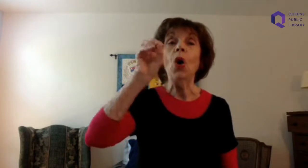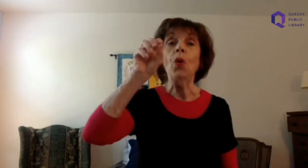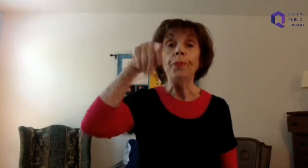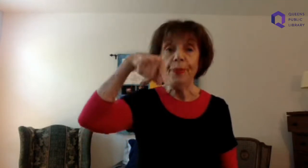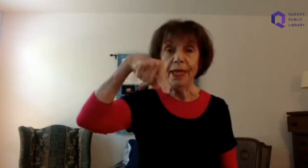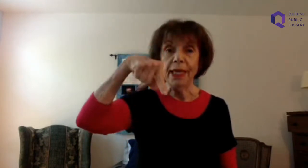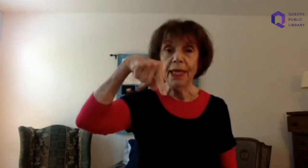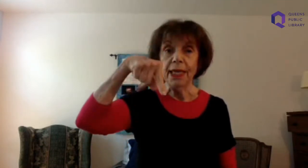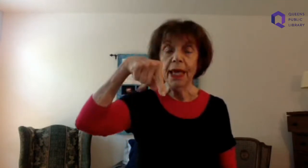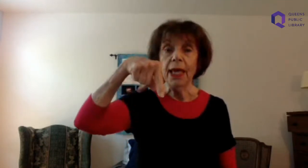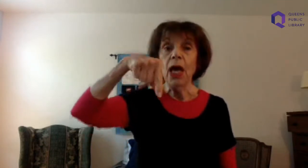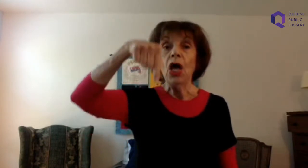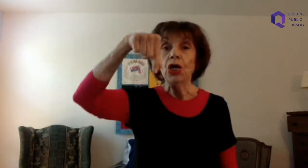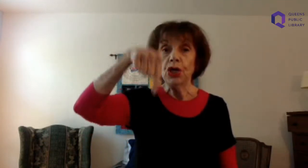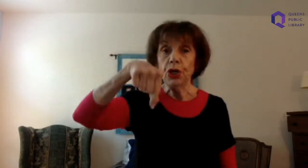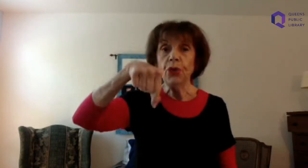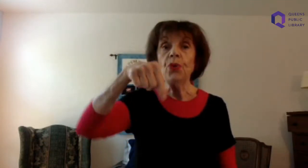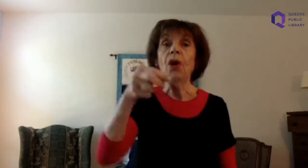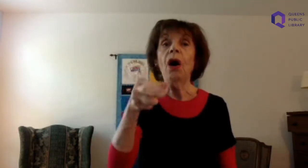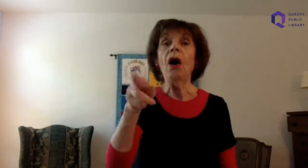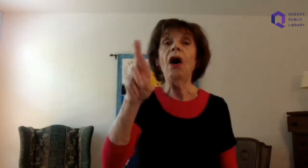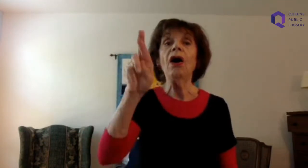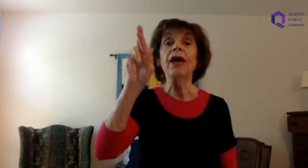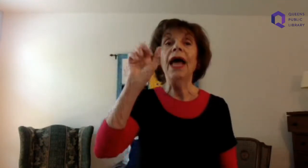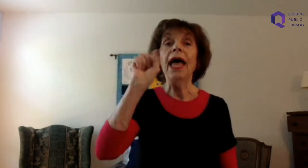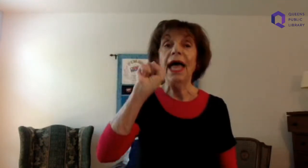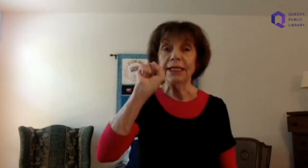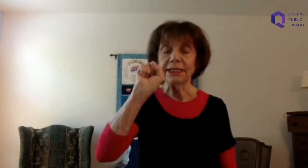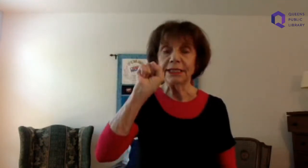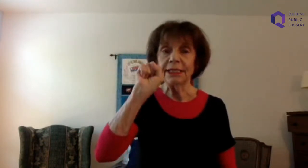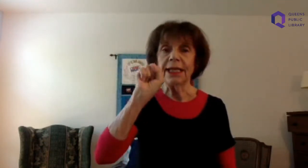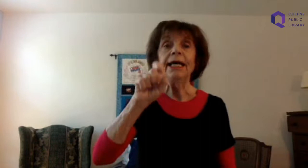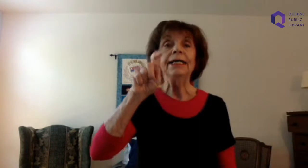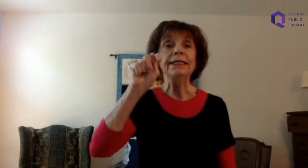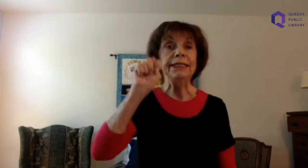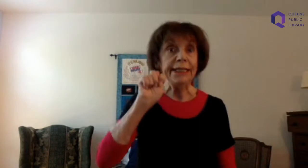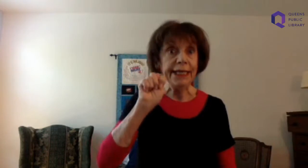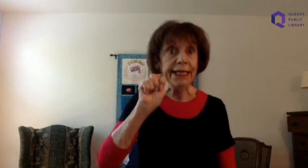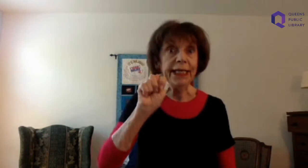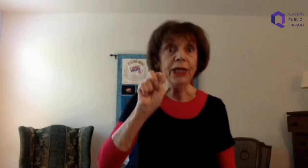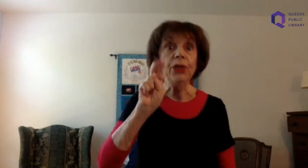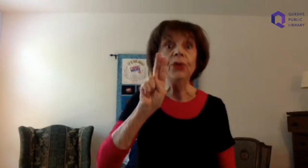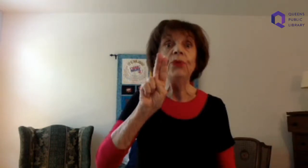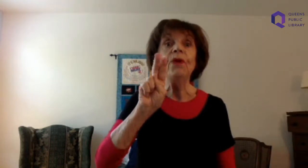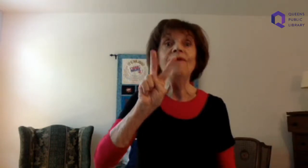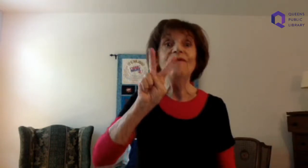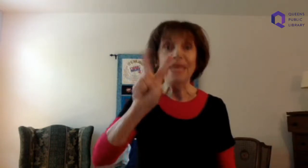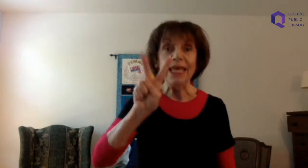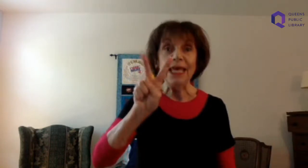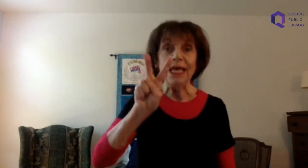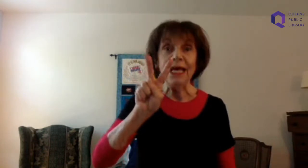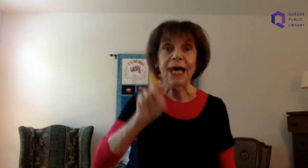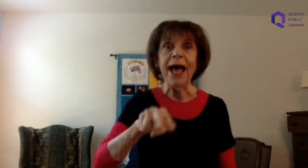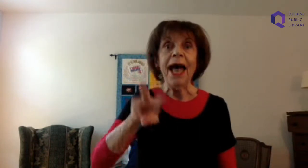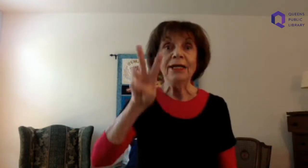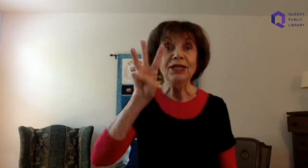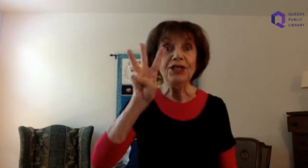P, Q, R, S, T, U, V,